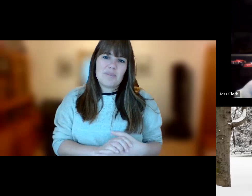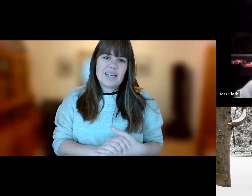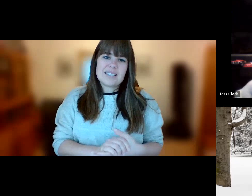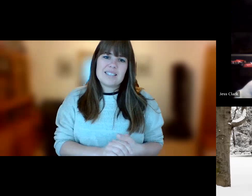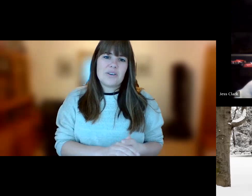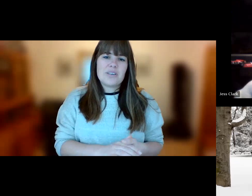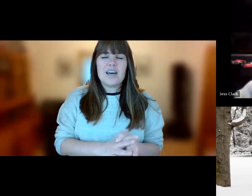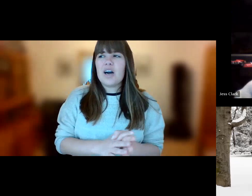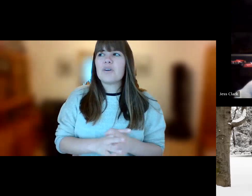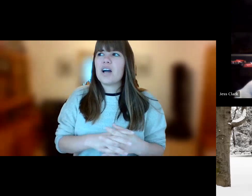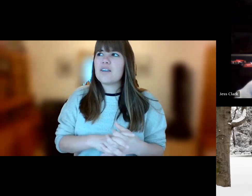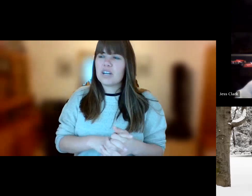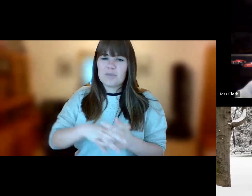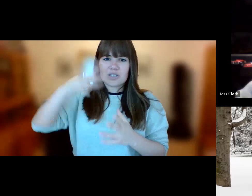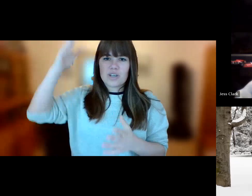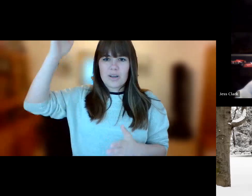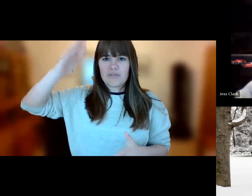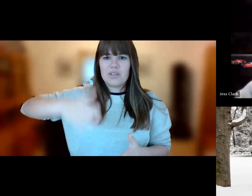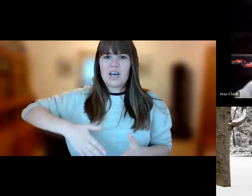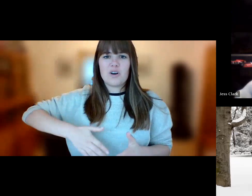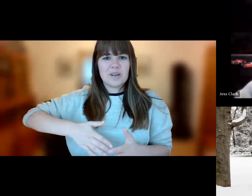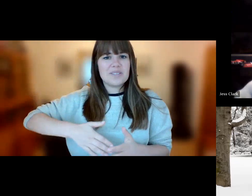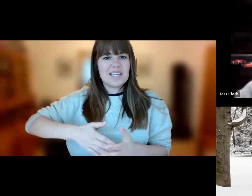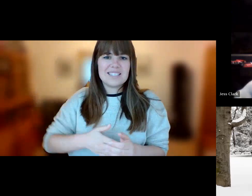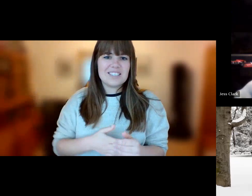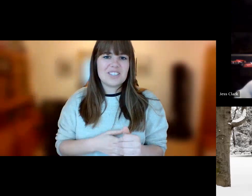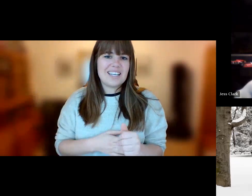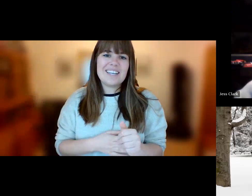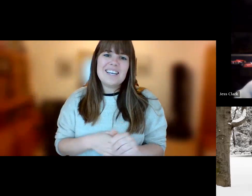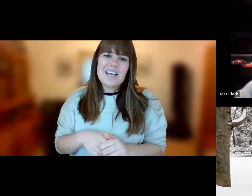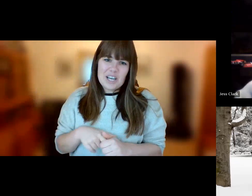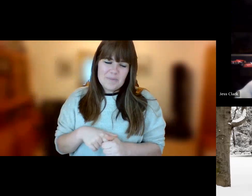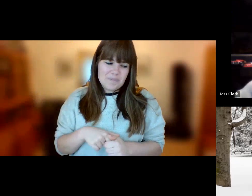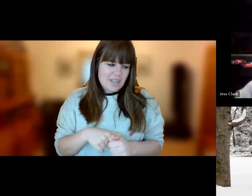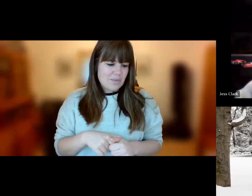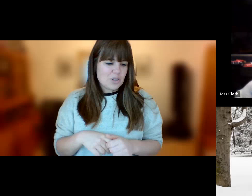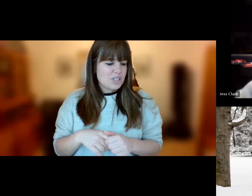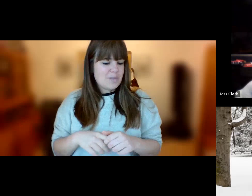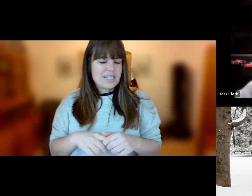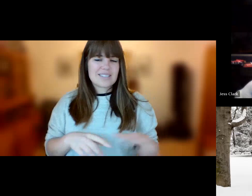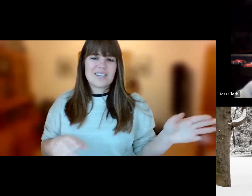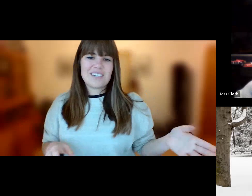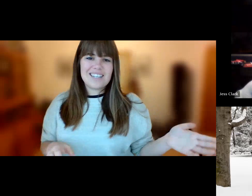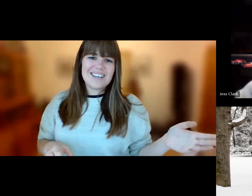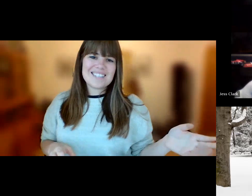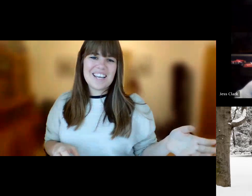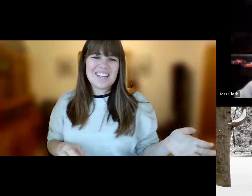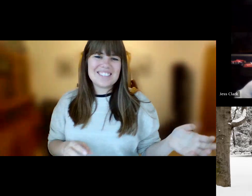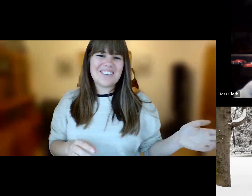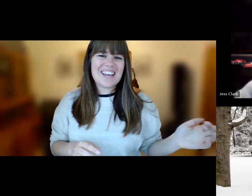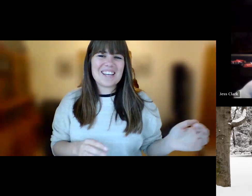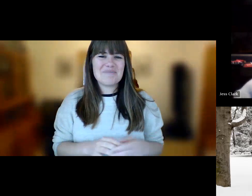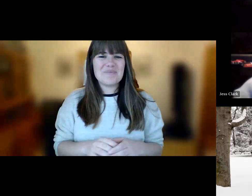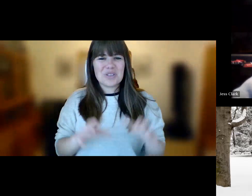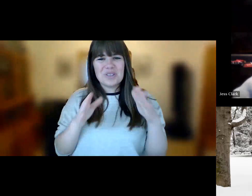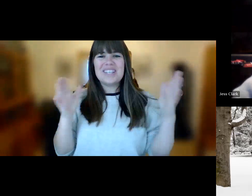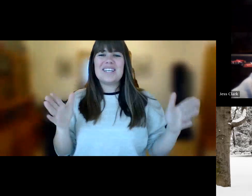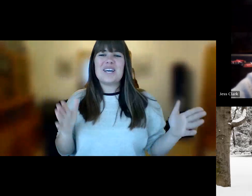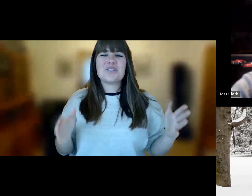that are in place? So yeah, I would kind of recommend just going through that whole process initially, and then watch this space, because I'd really like to kind of